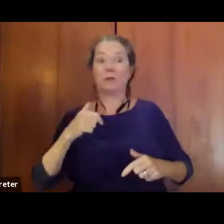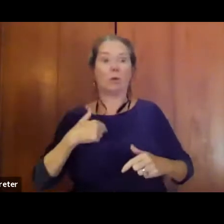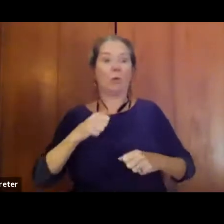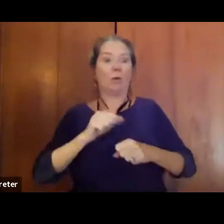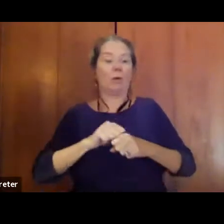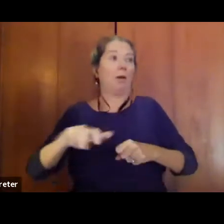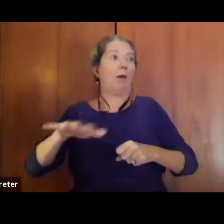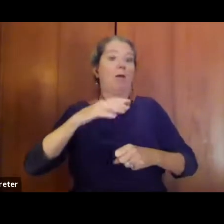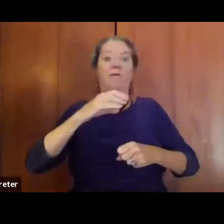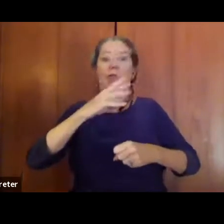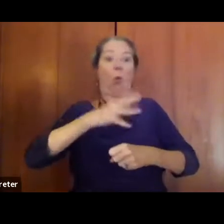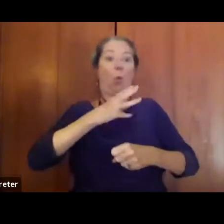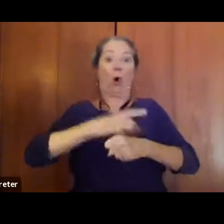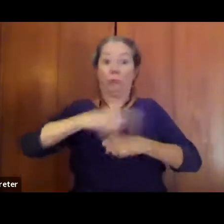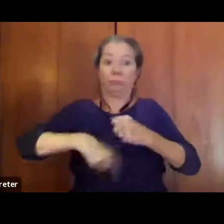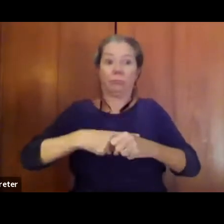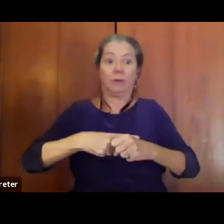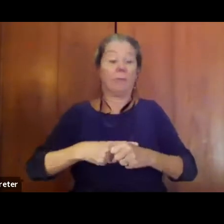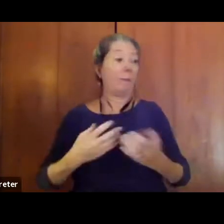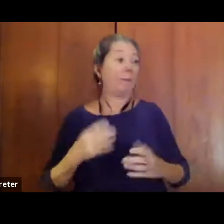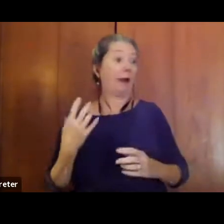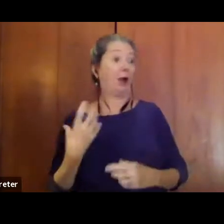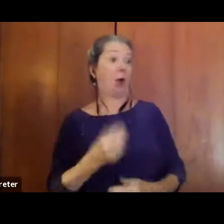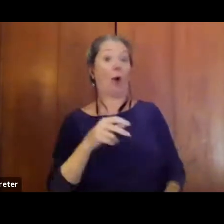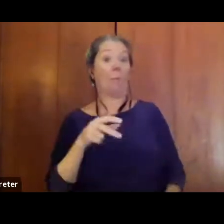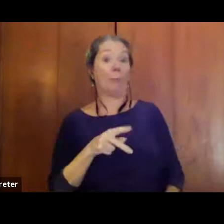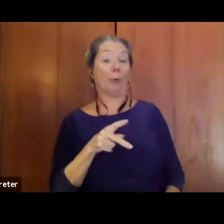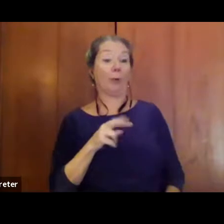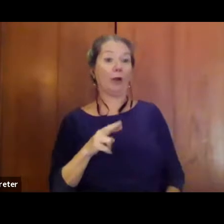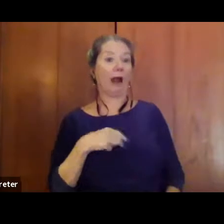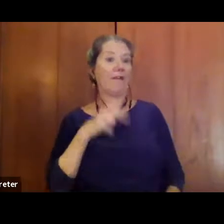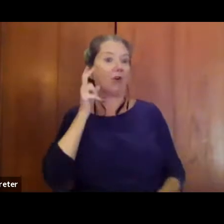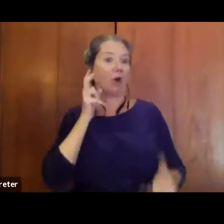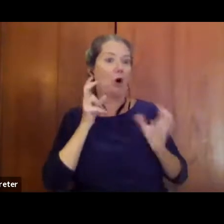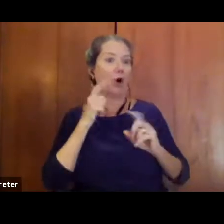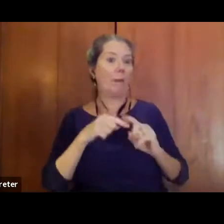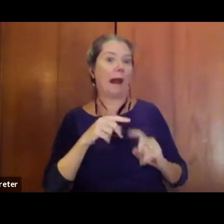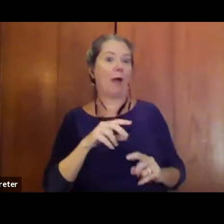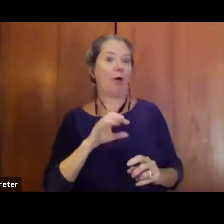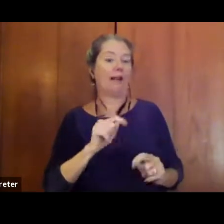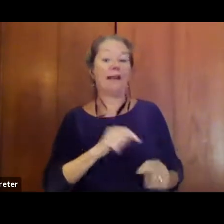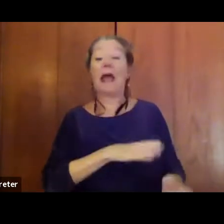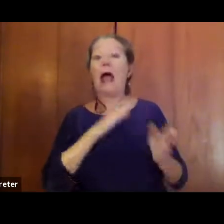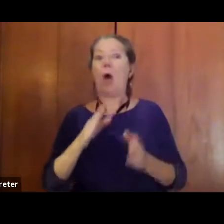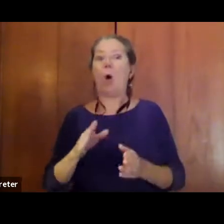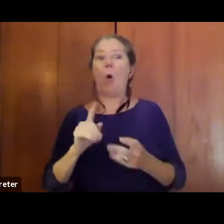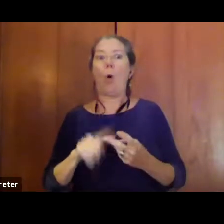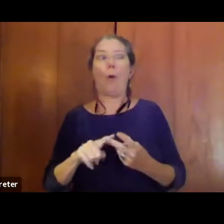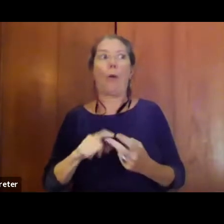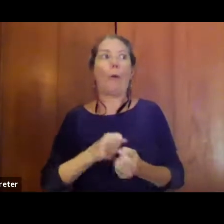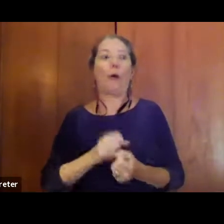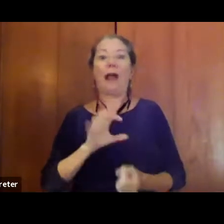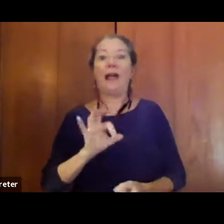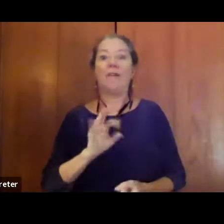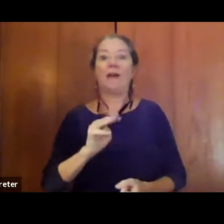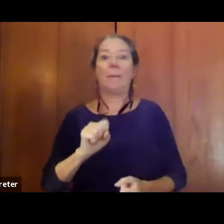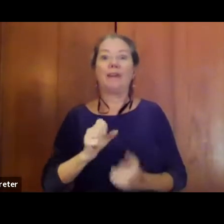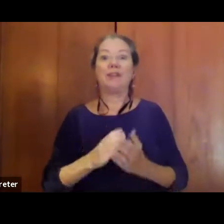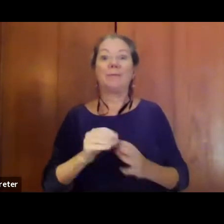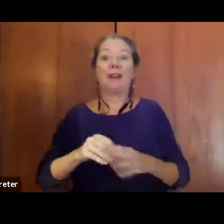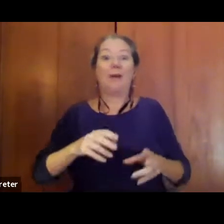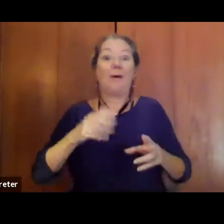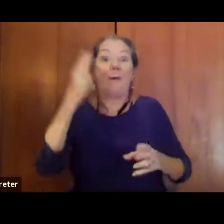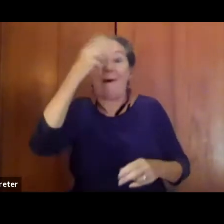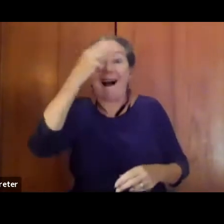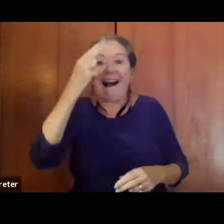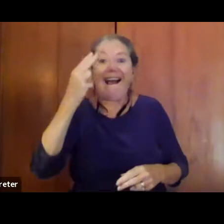me to Roosevelt Roads in Puerto Rico that I heard so much about, or maybe supporting one of the FMS ships in Hawaii going through Sea